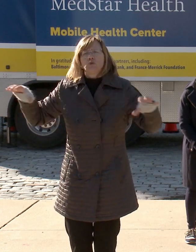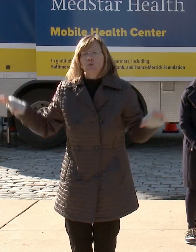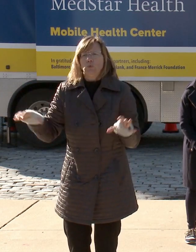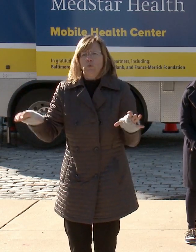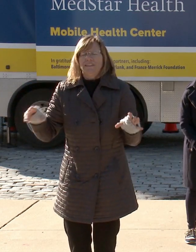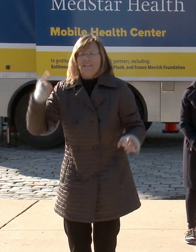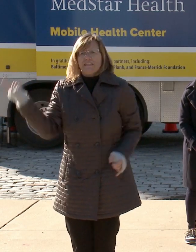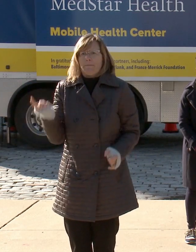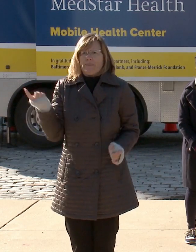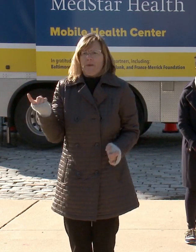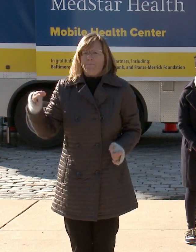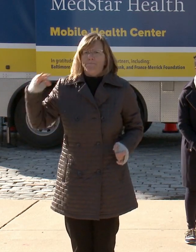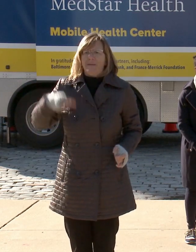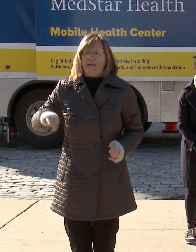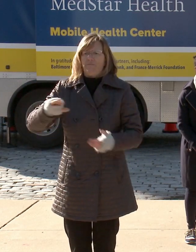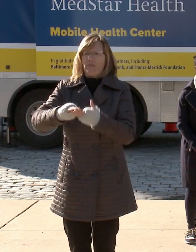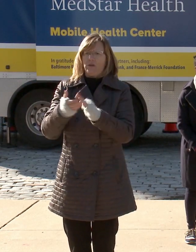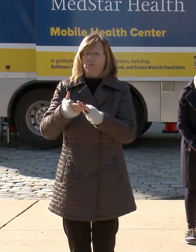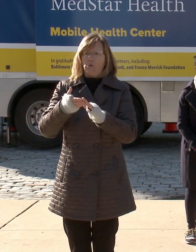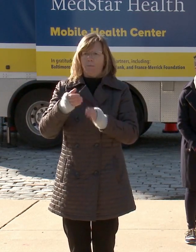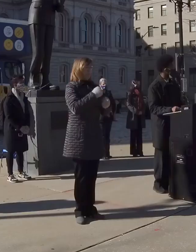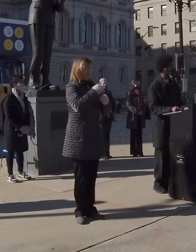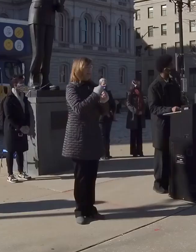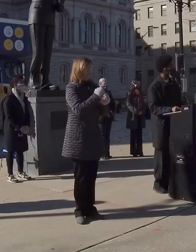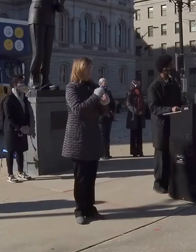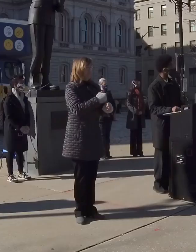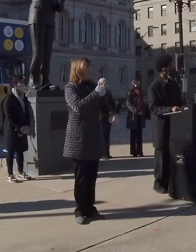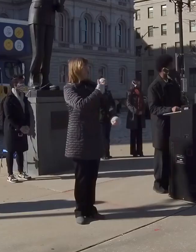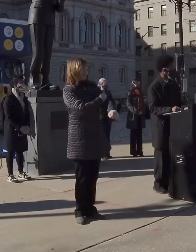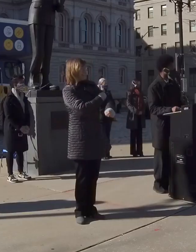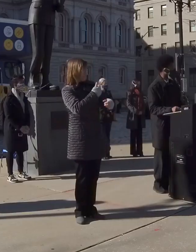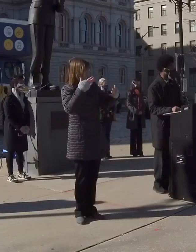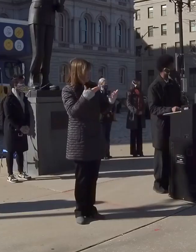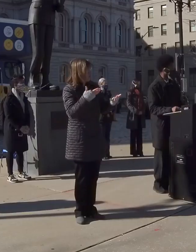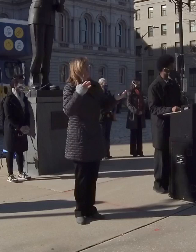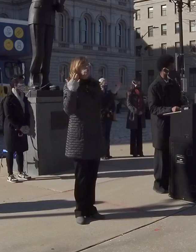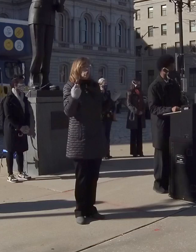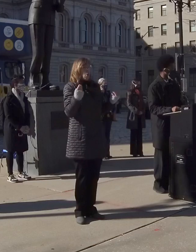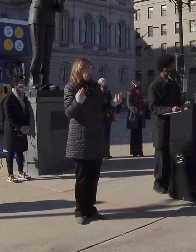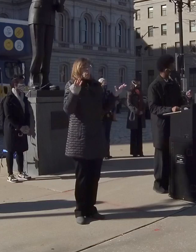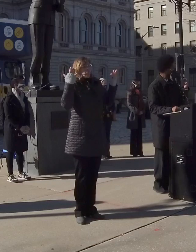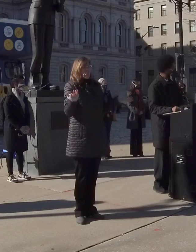they are producing their vaccine. Thank you. Alexa?